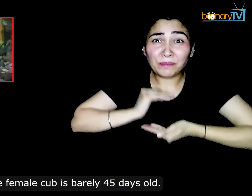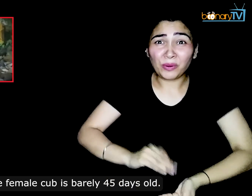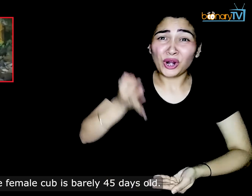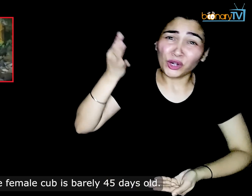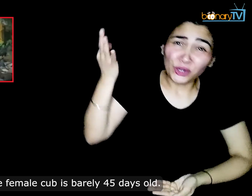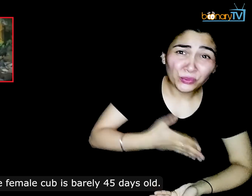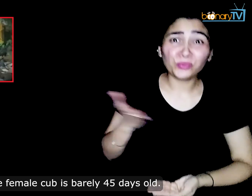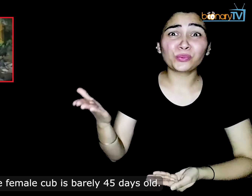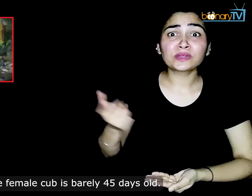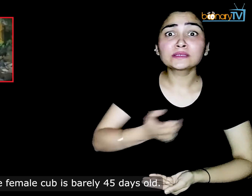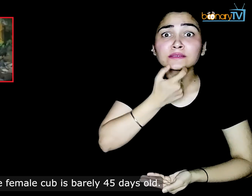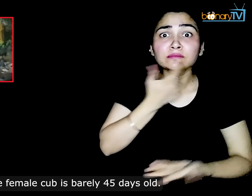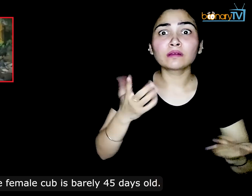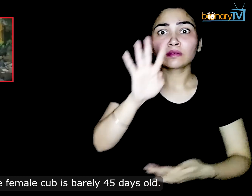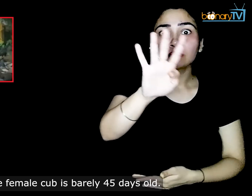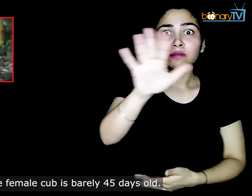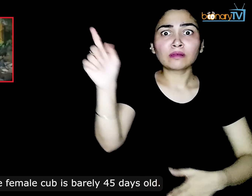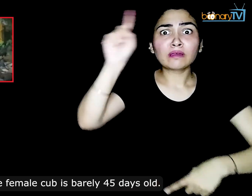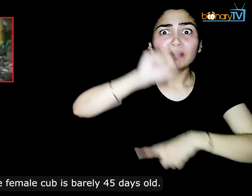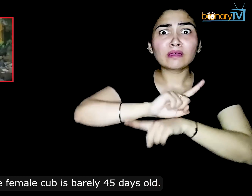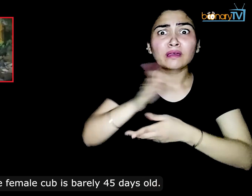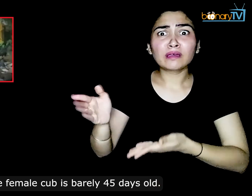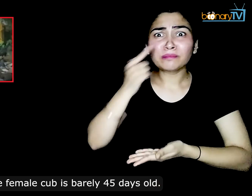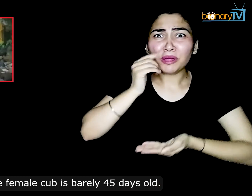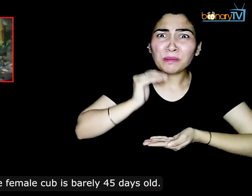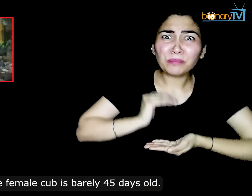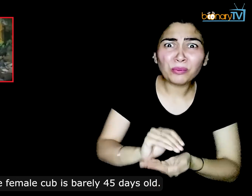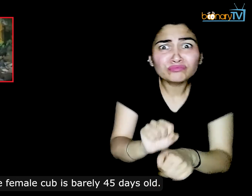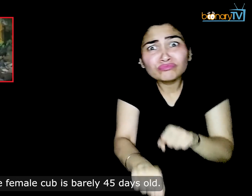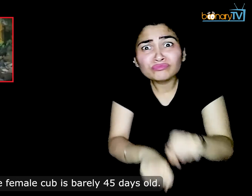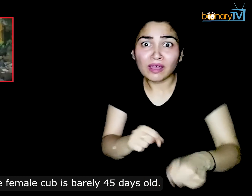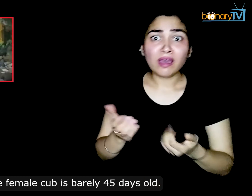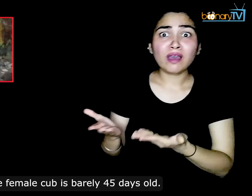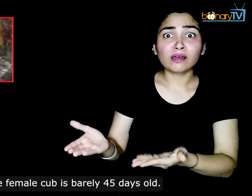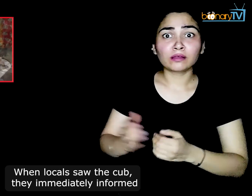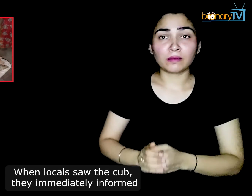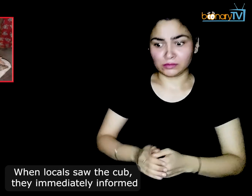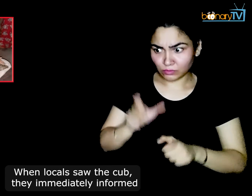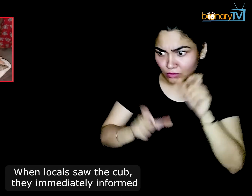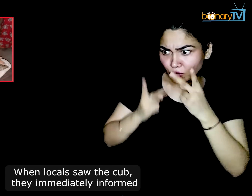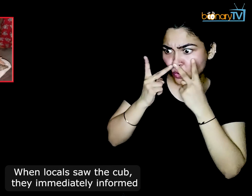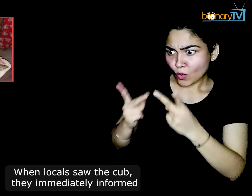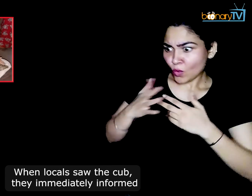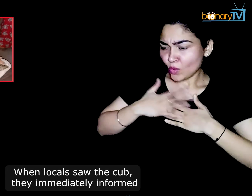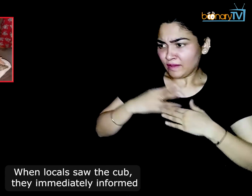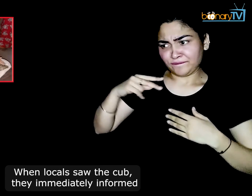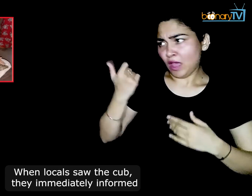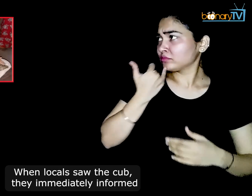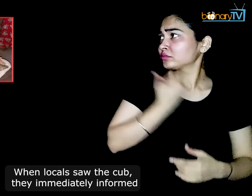cub is barely 45 days old. When locals saw the cub, they